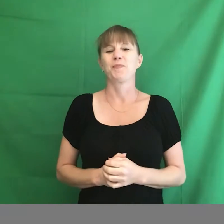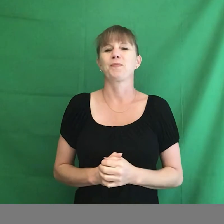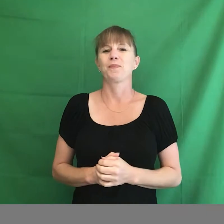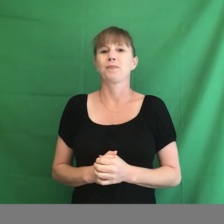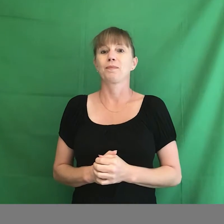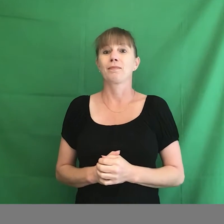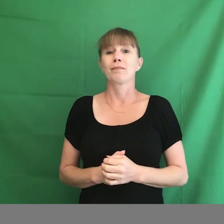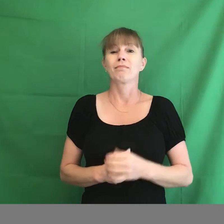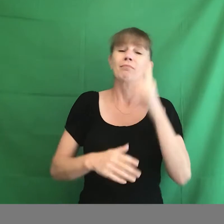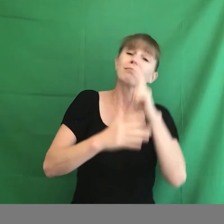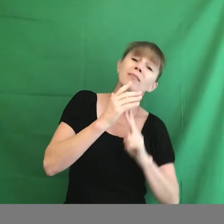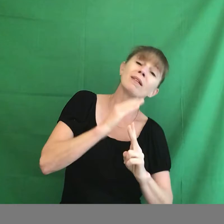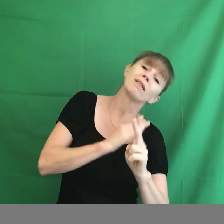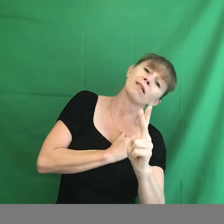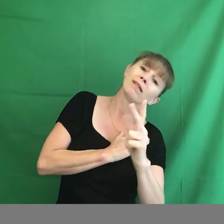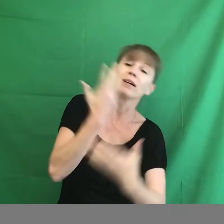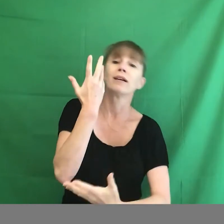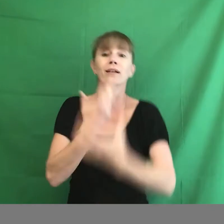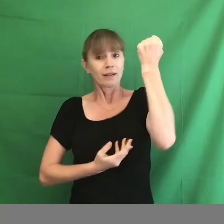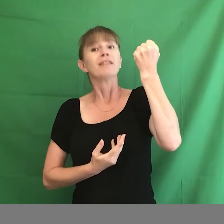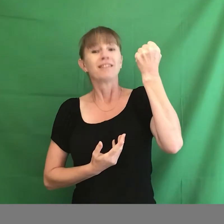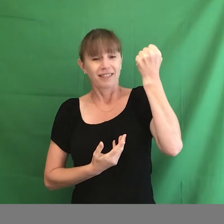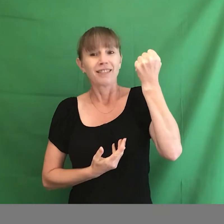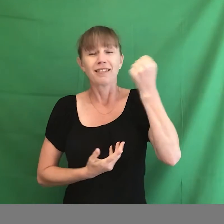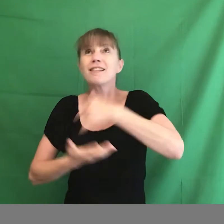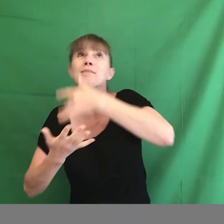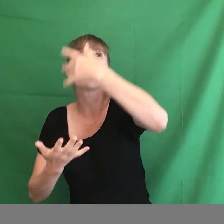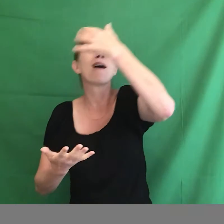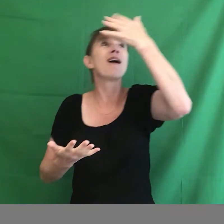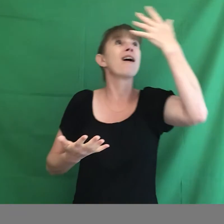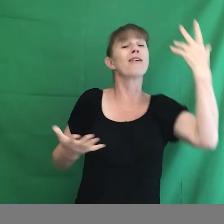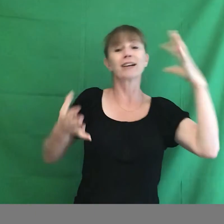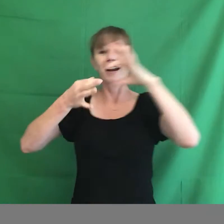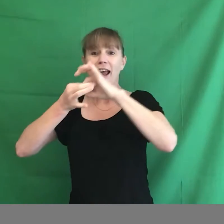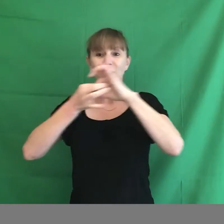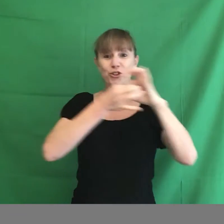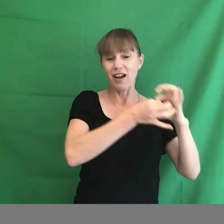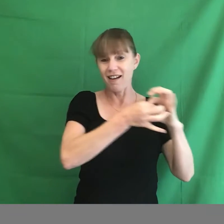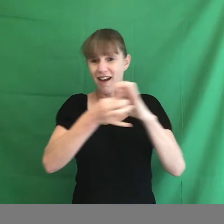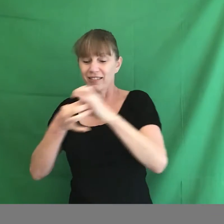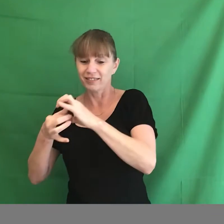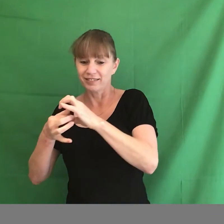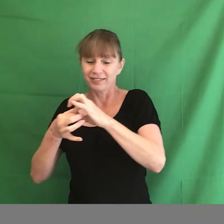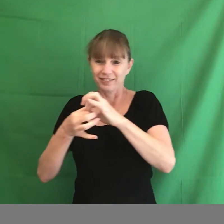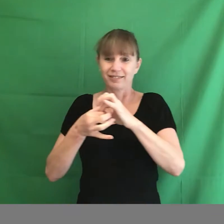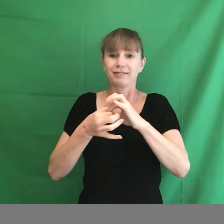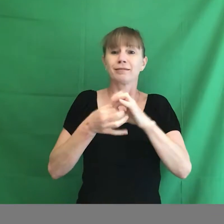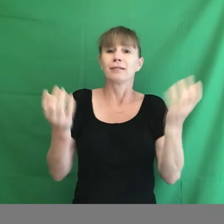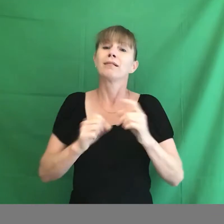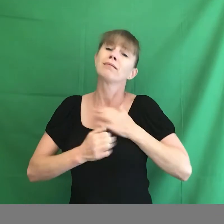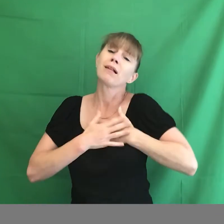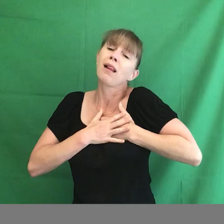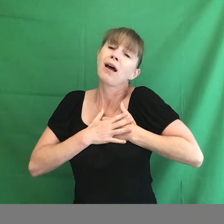ready? Someday we'll find it, the rainbow connection,